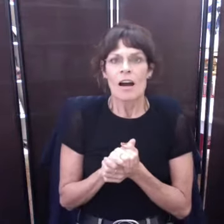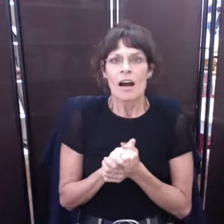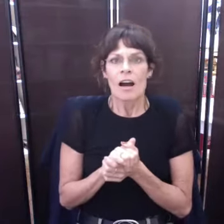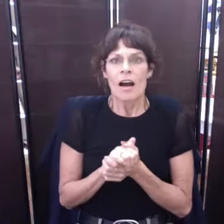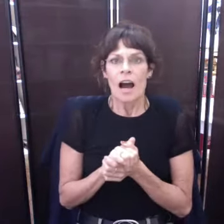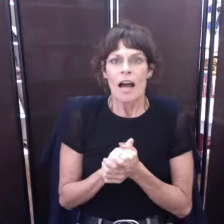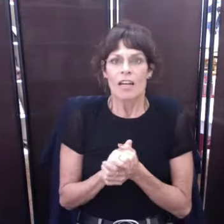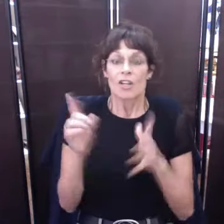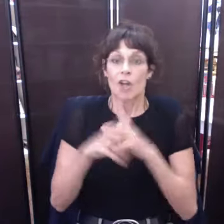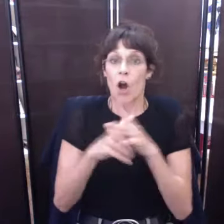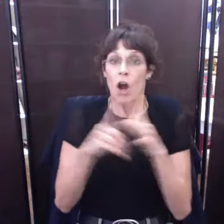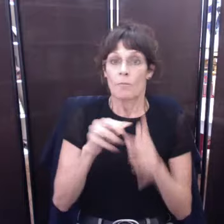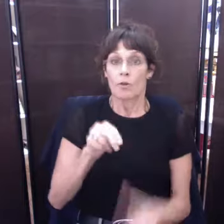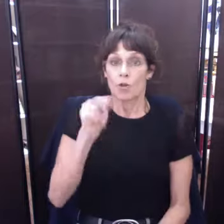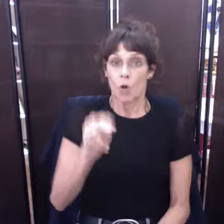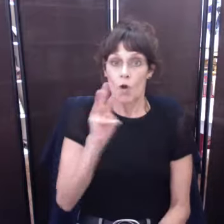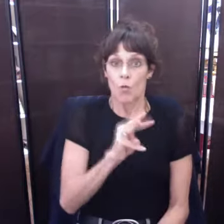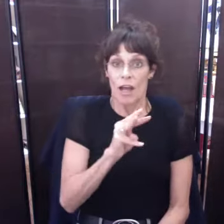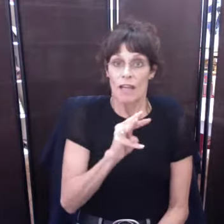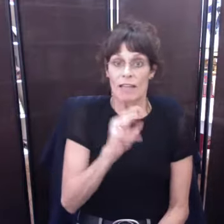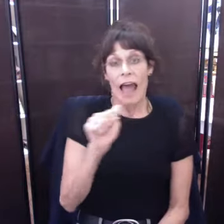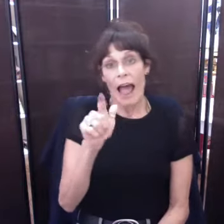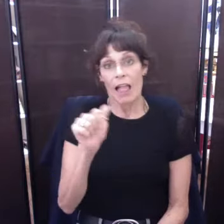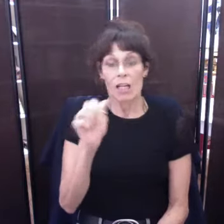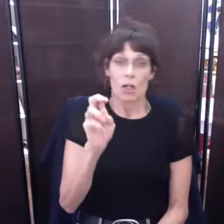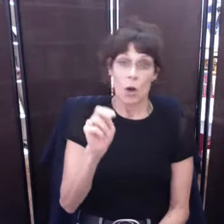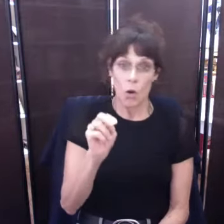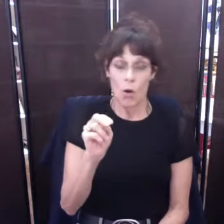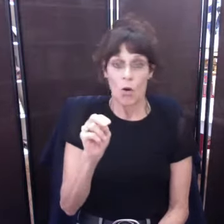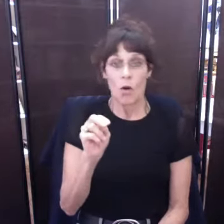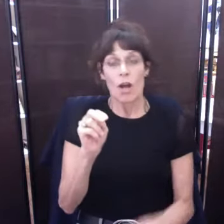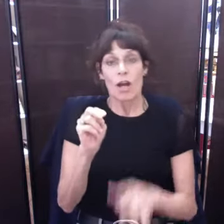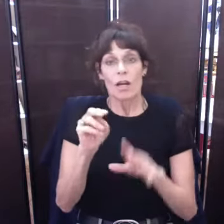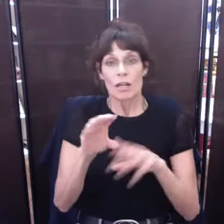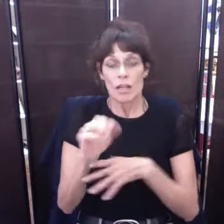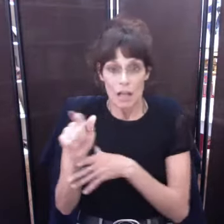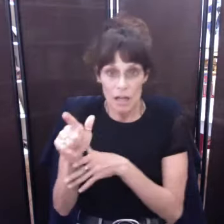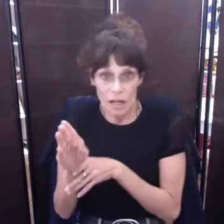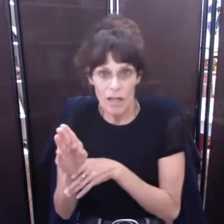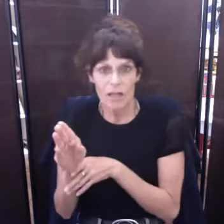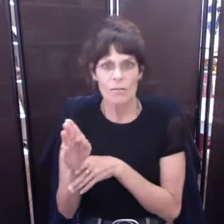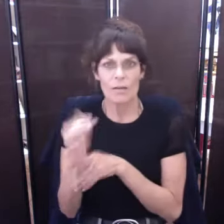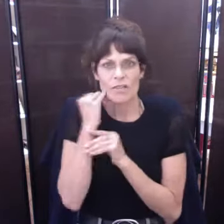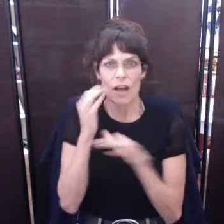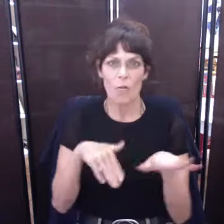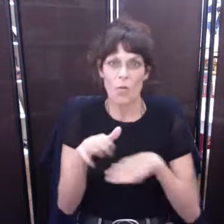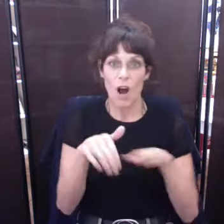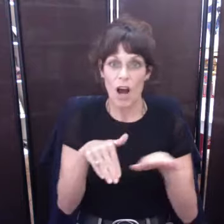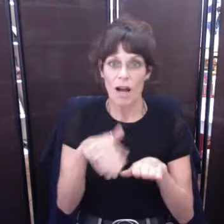the Northwest Alano Club. It's in the middle of nowhere. If I'm to go anywhere walking wise, my parents would drop me off. I